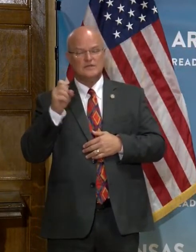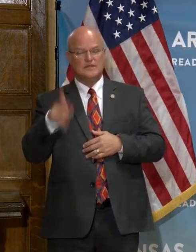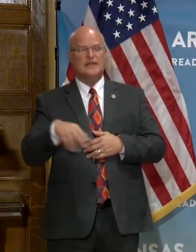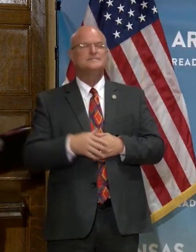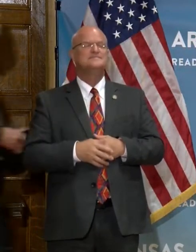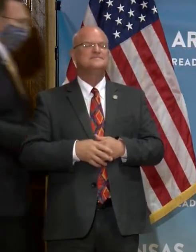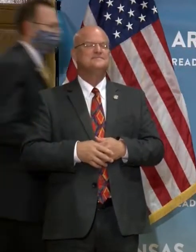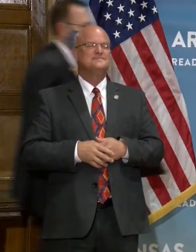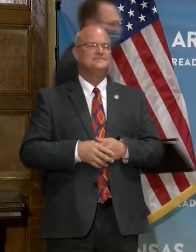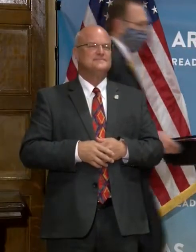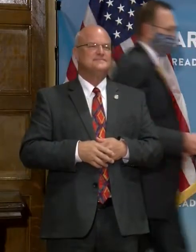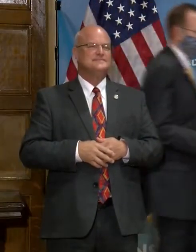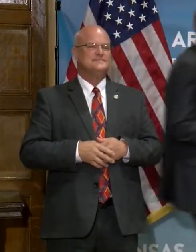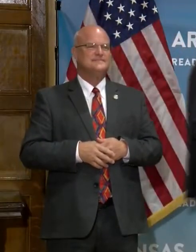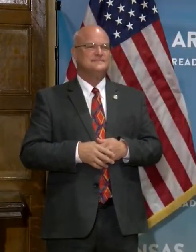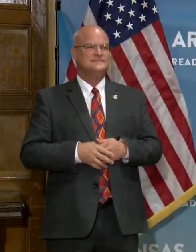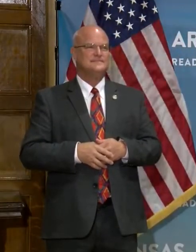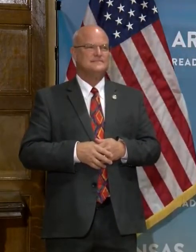okay?